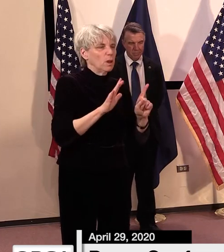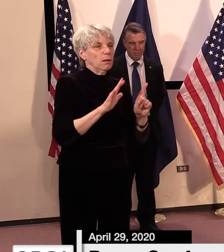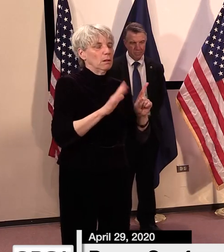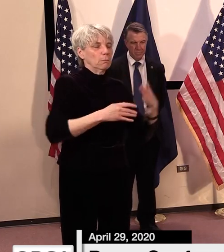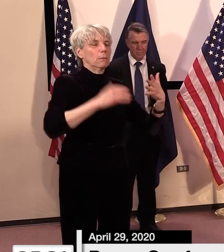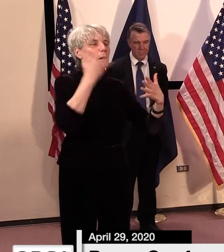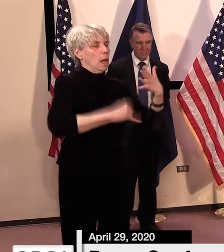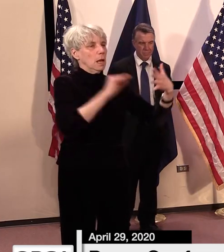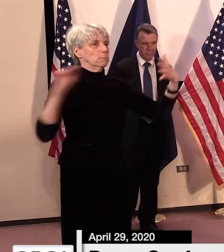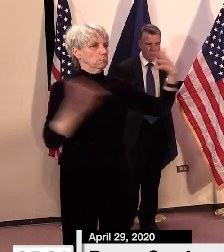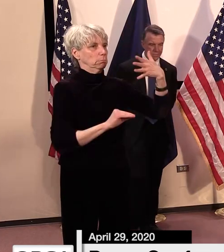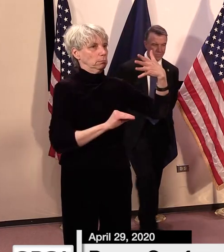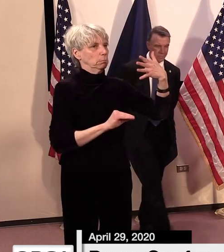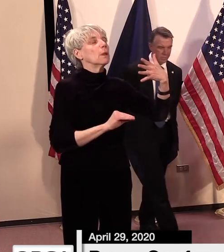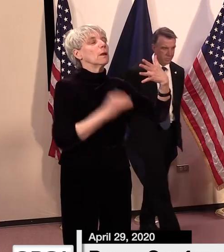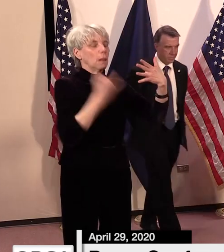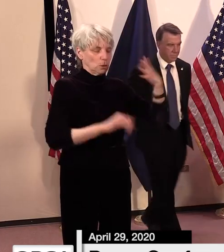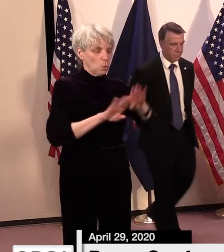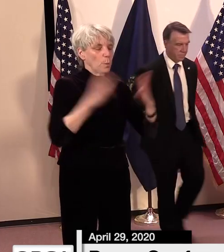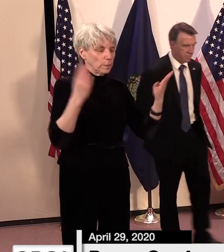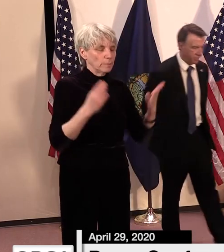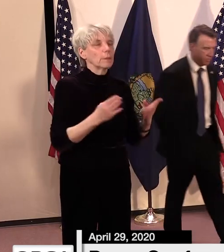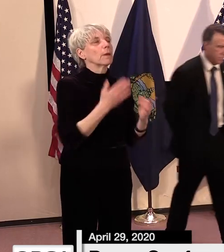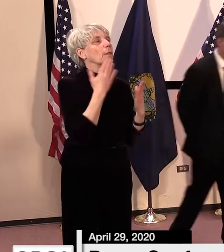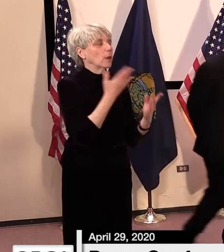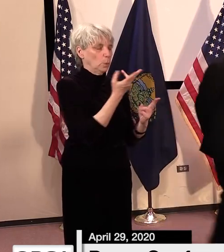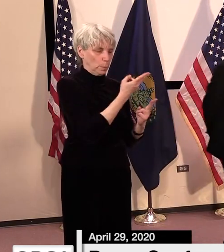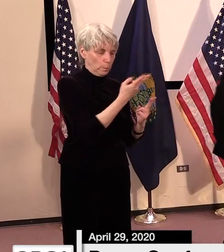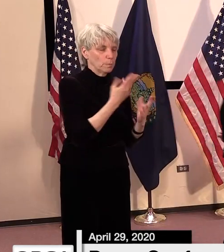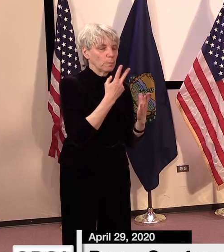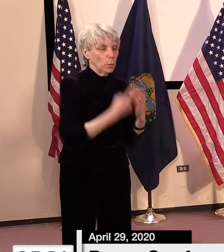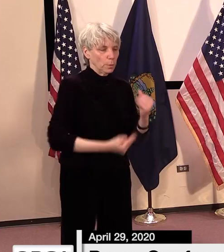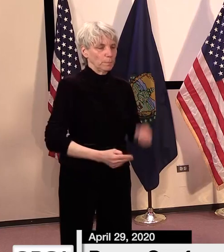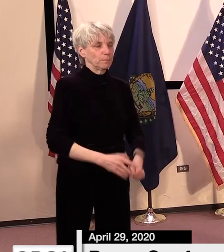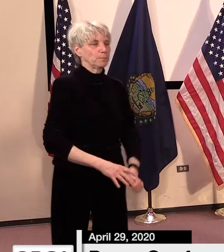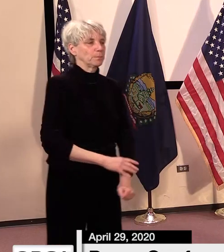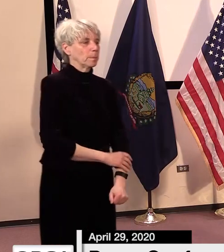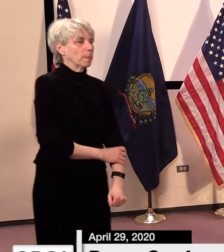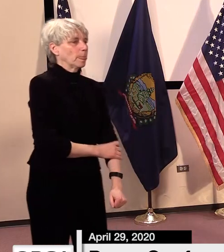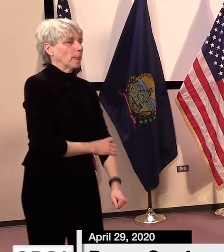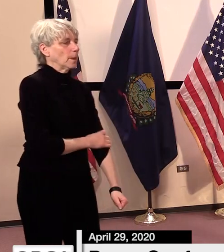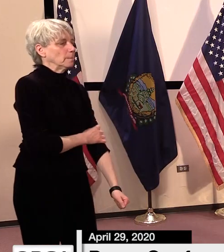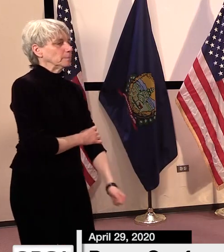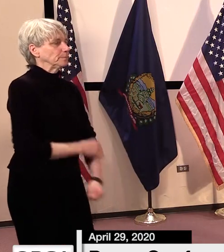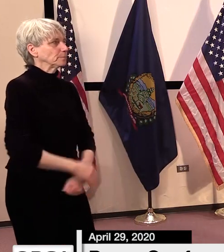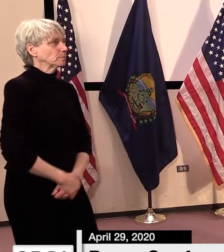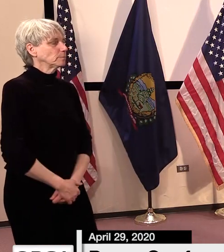Colin. Thank you to both Dr. Levine and Secretary Smith.